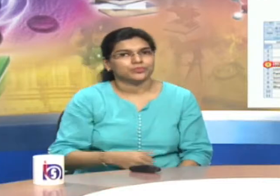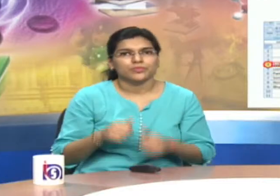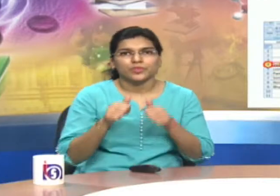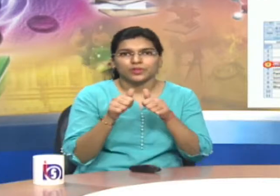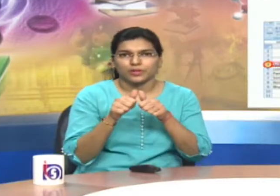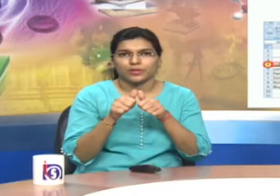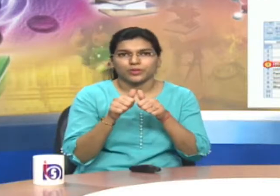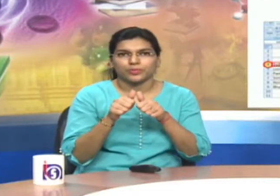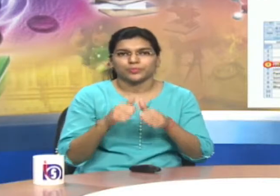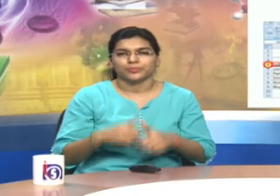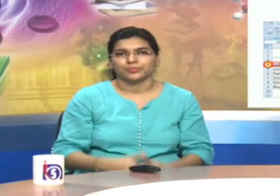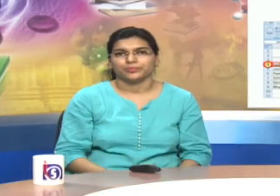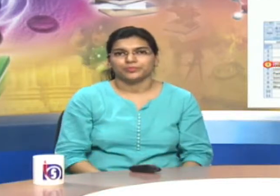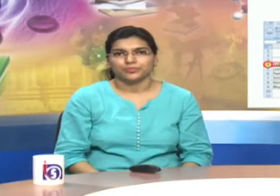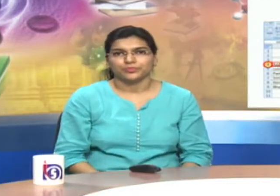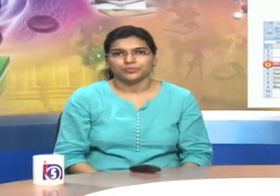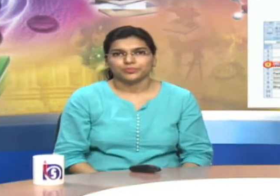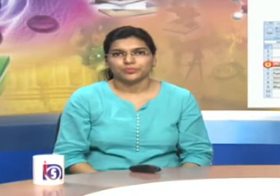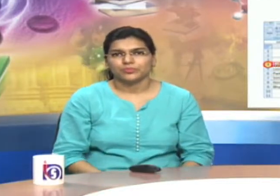Let us now watch this average function.